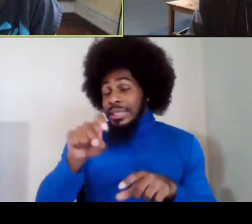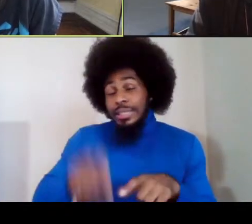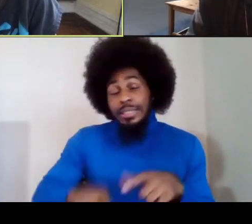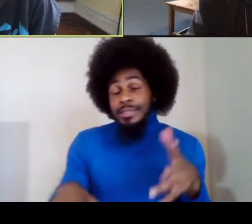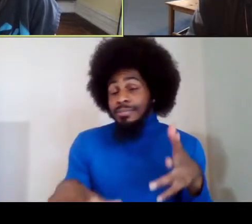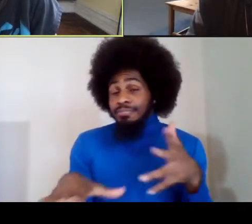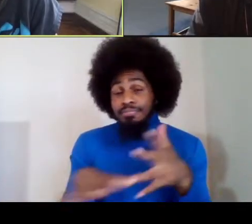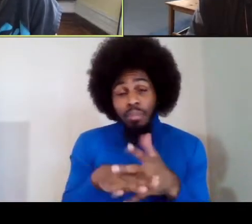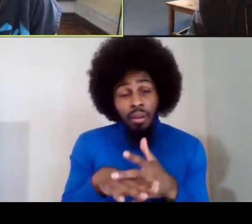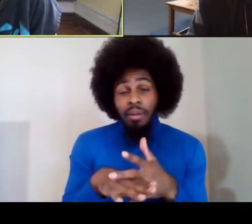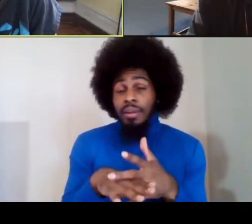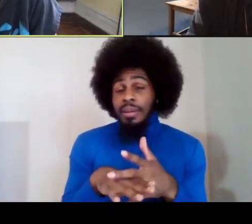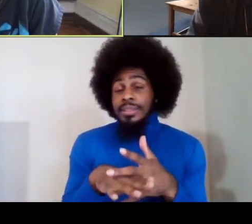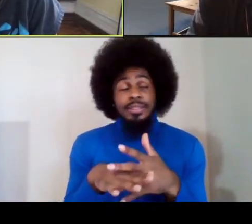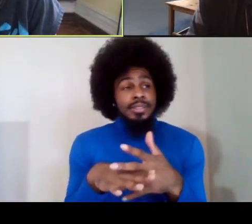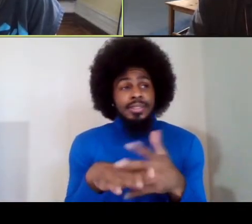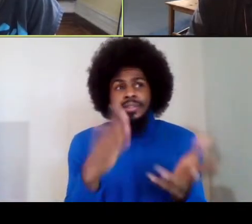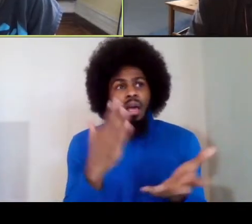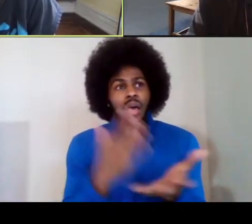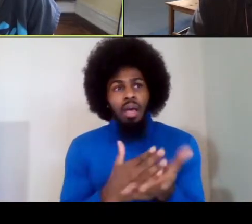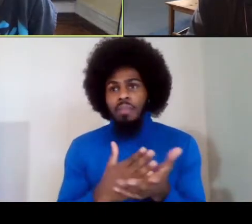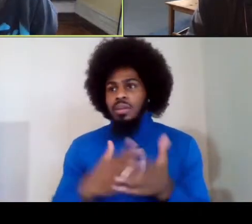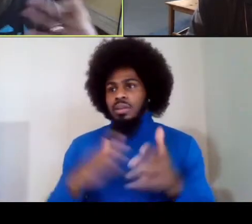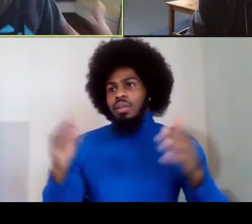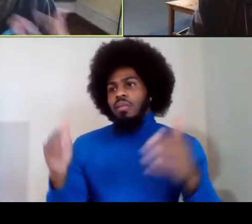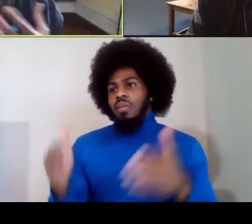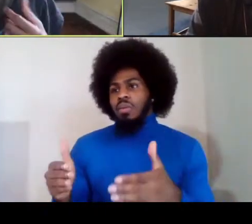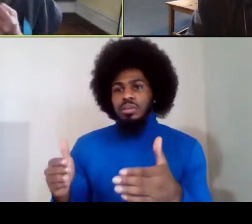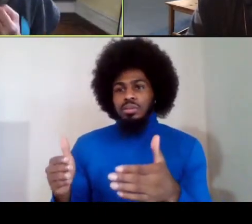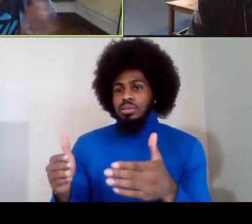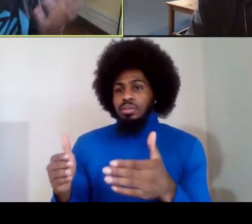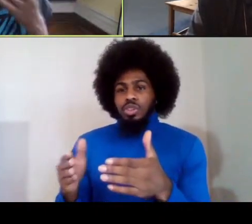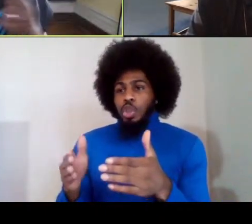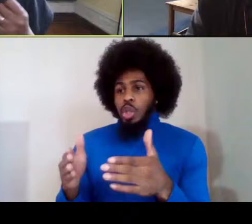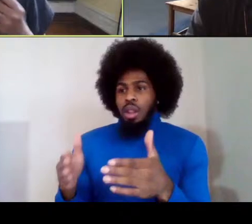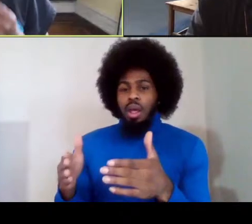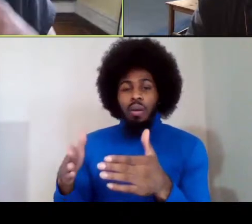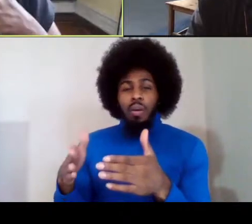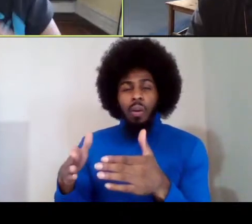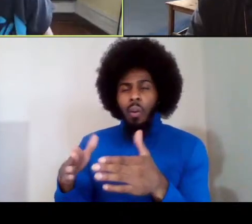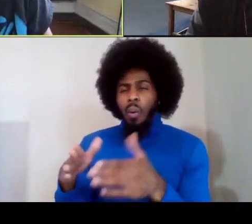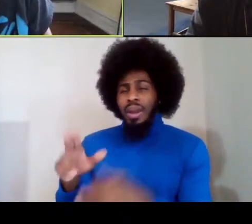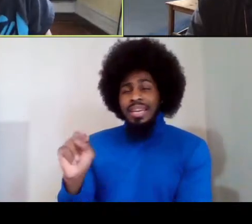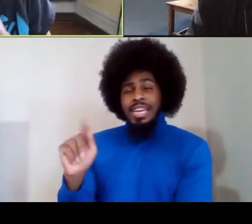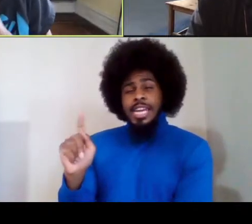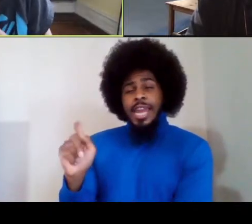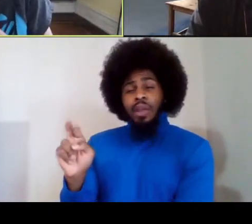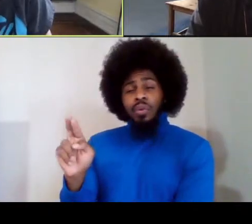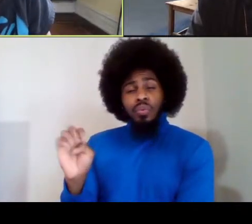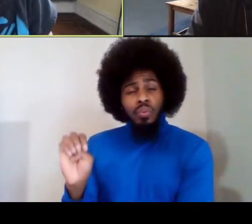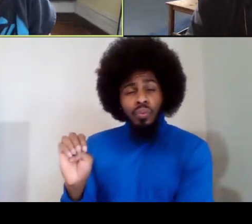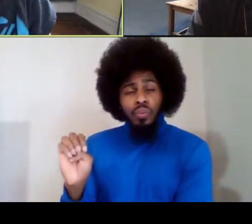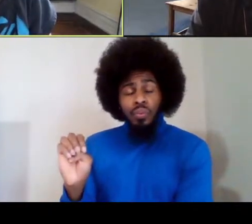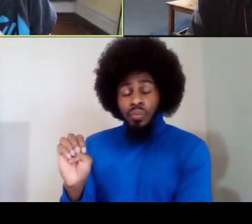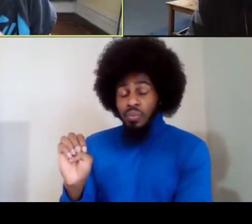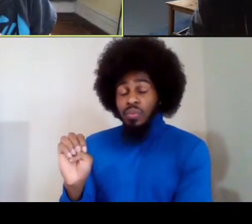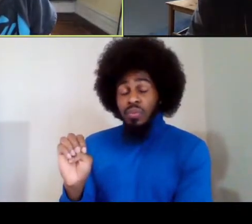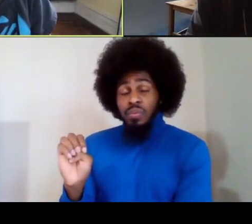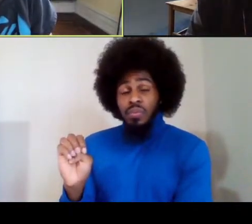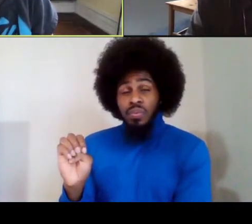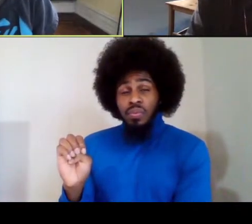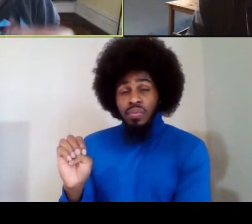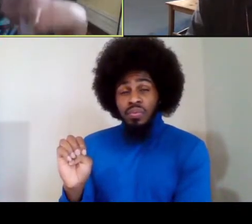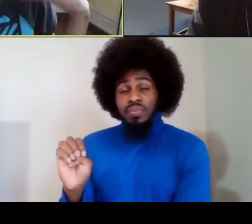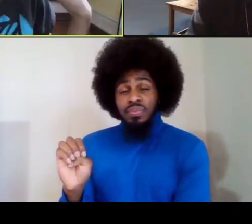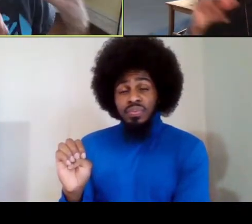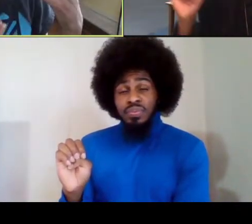back to the nature. And like, just be in the nature, not just to go take from the nature so it'll give you something so you can make a dance about it.